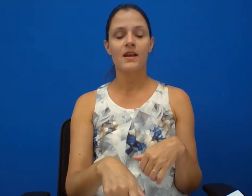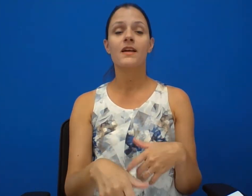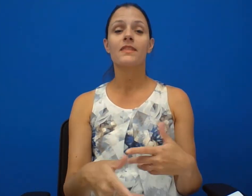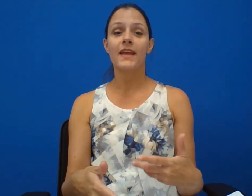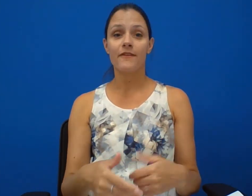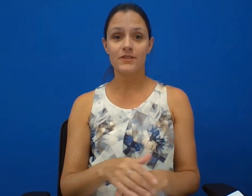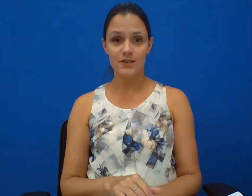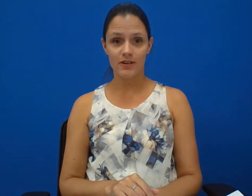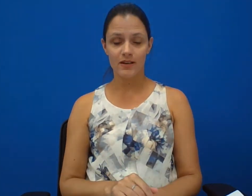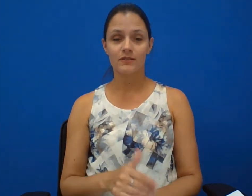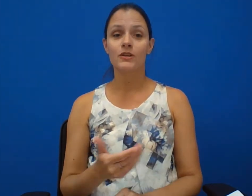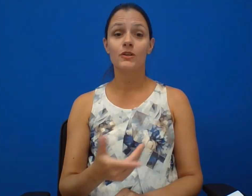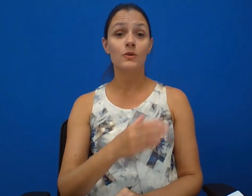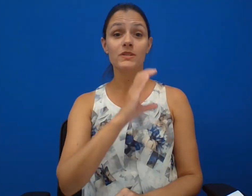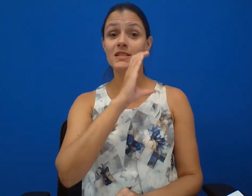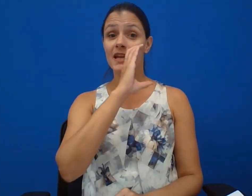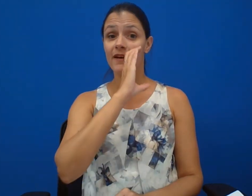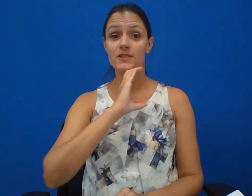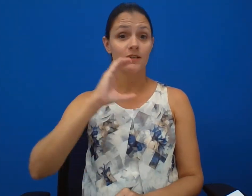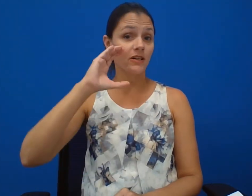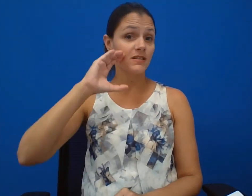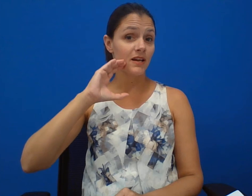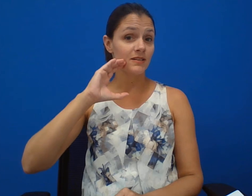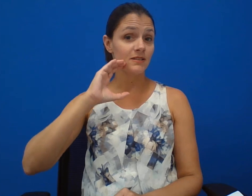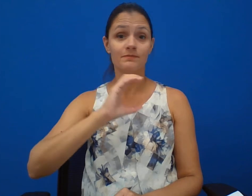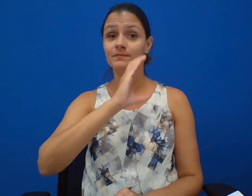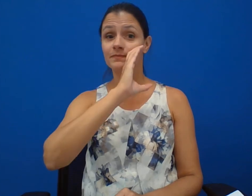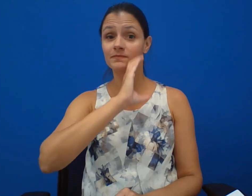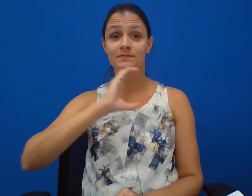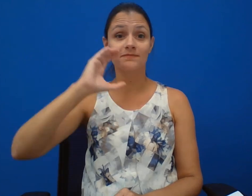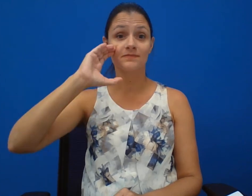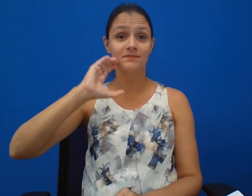The cafeteria. You will see cafeteria signed,